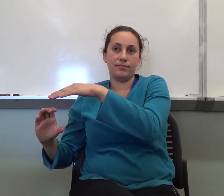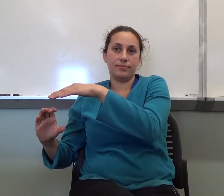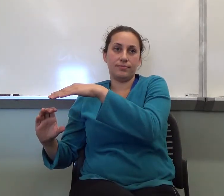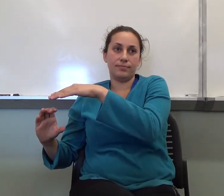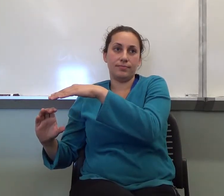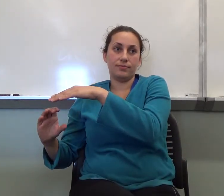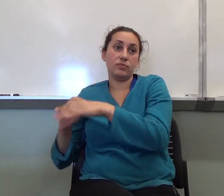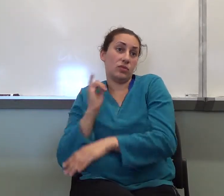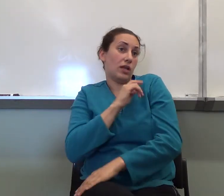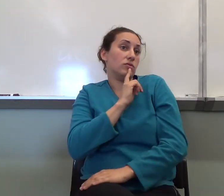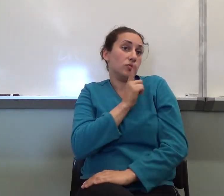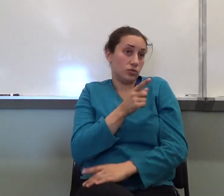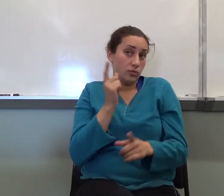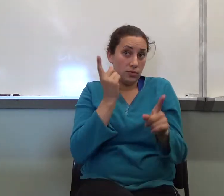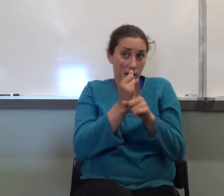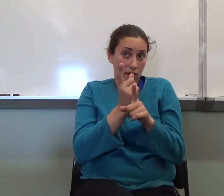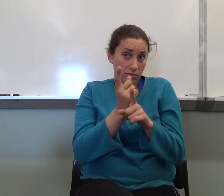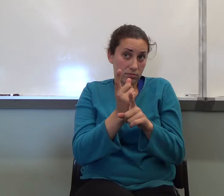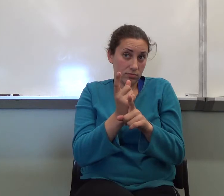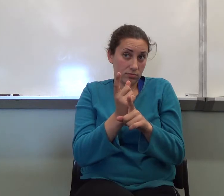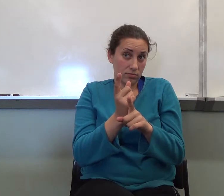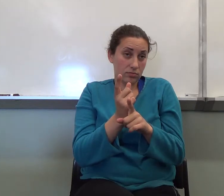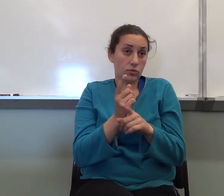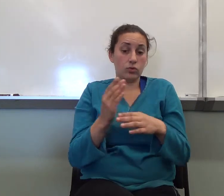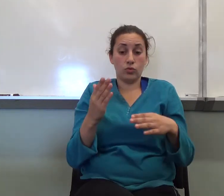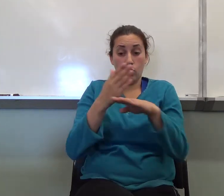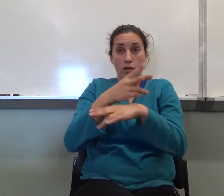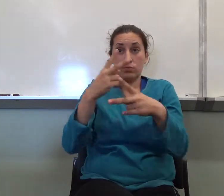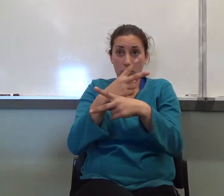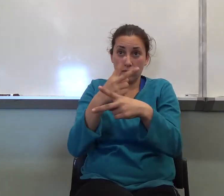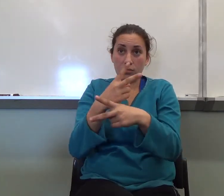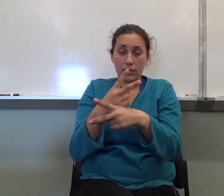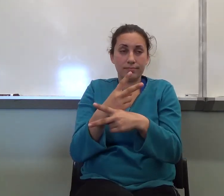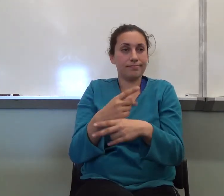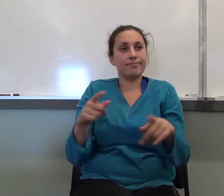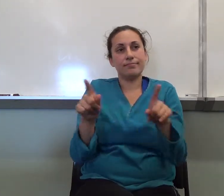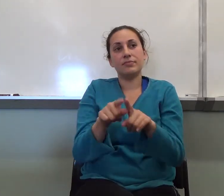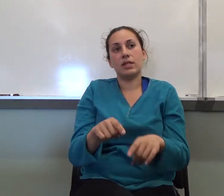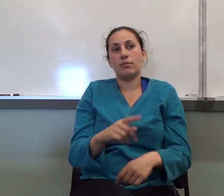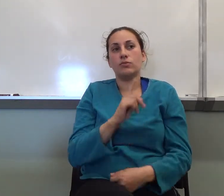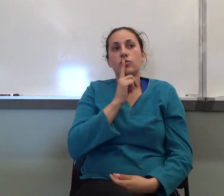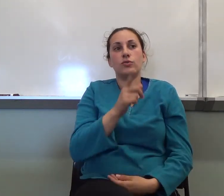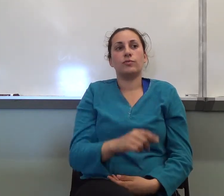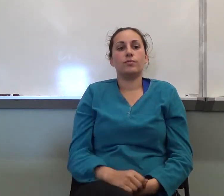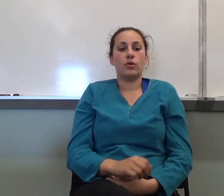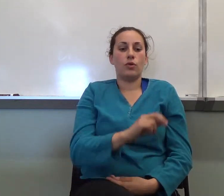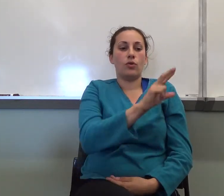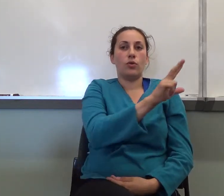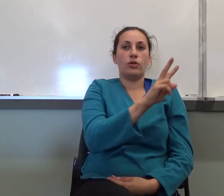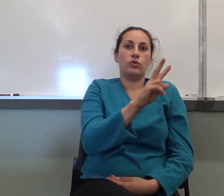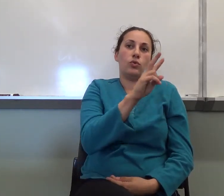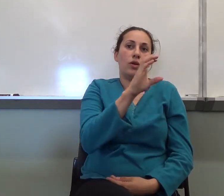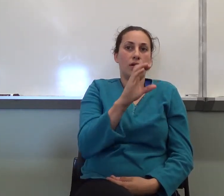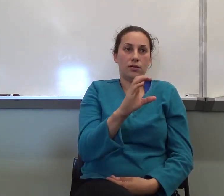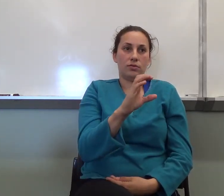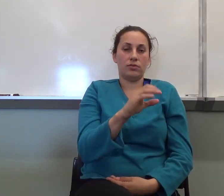is true, and actually when you cross multiply, you can get it to be true. This is 3,200 on this side, and 50